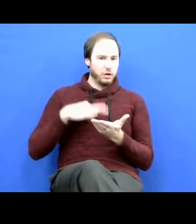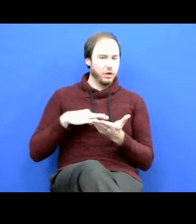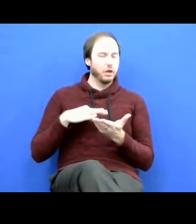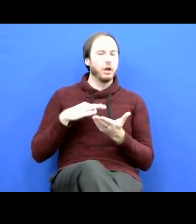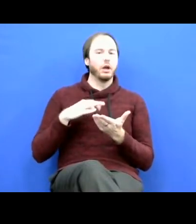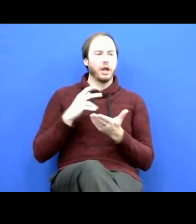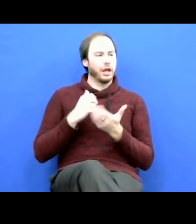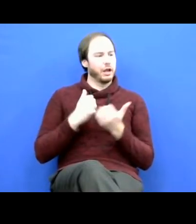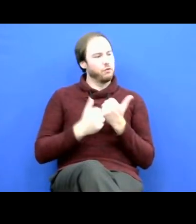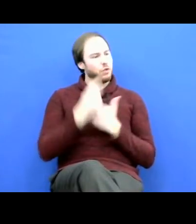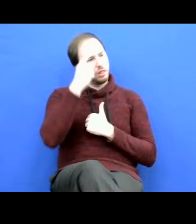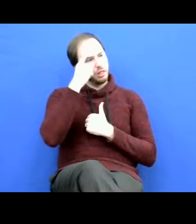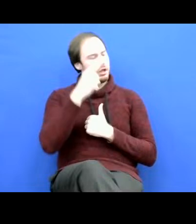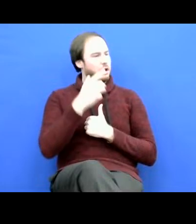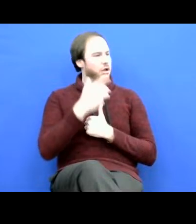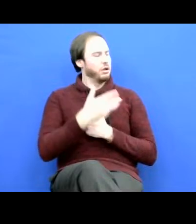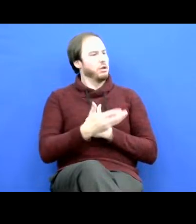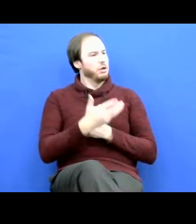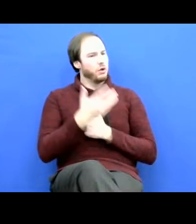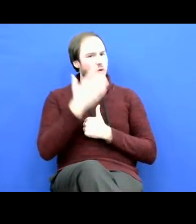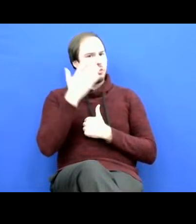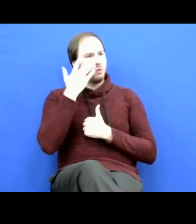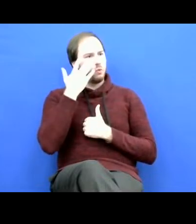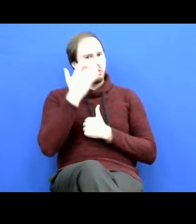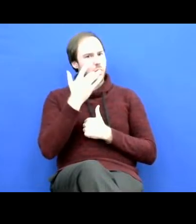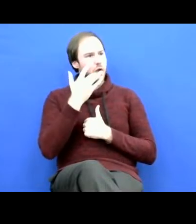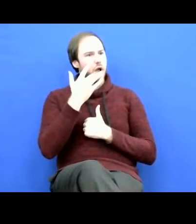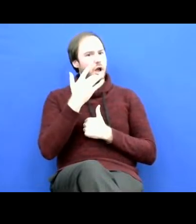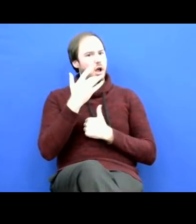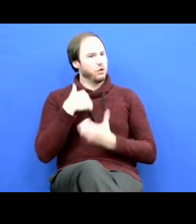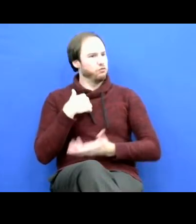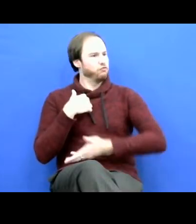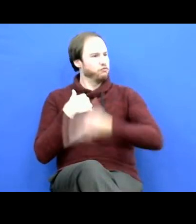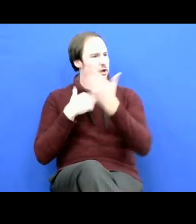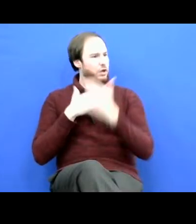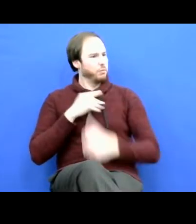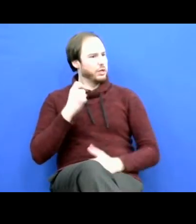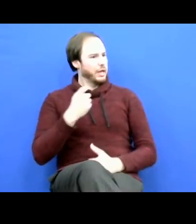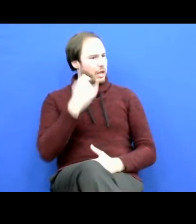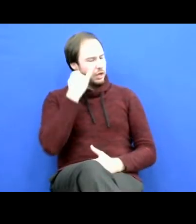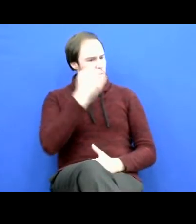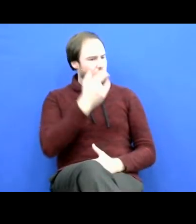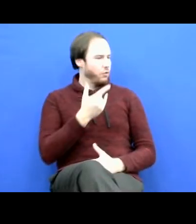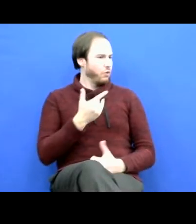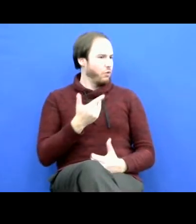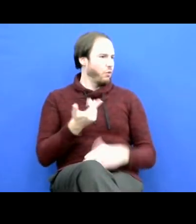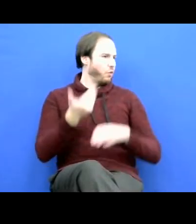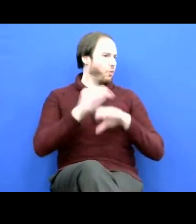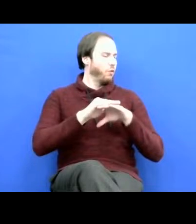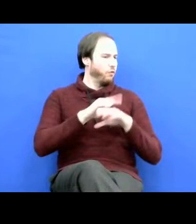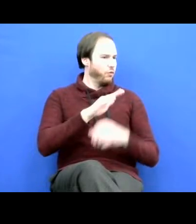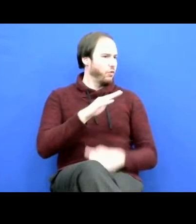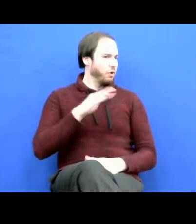and everyone's like, oh, well, you should, why did you then have to raise taxes to put in the